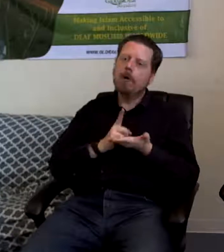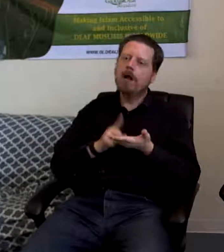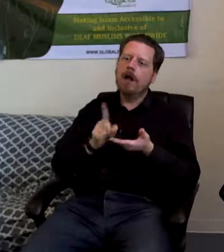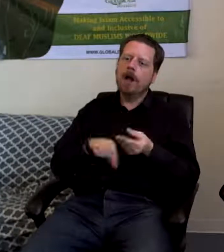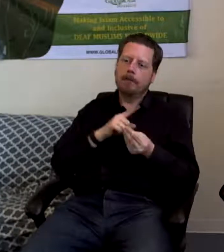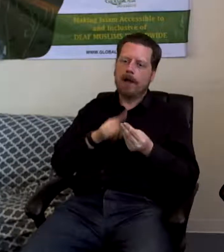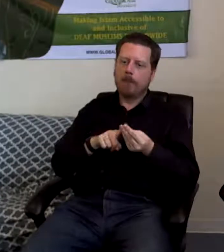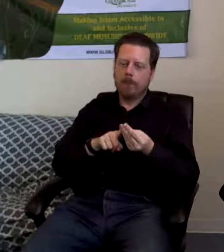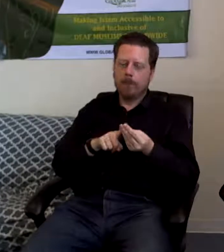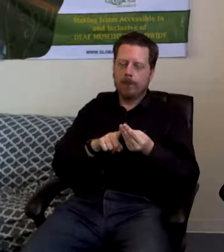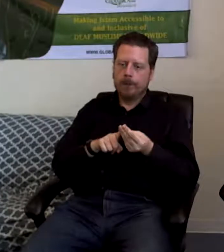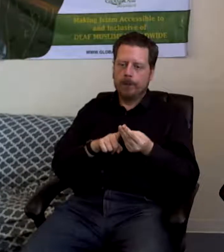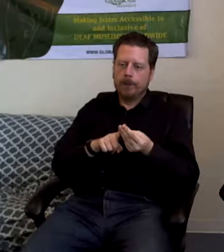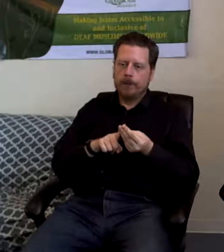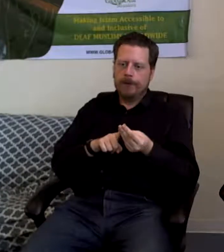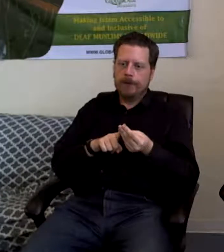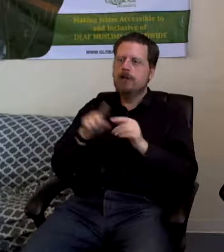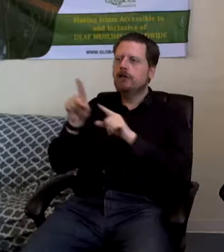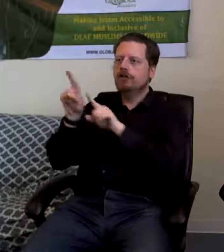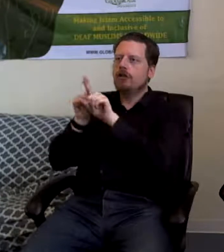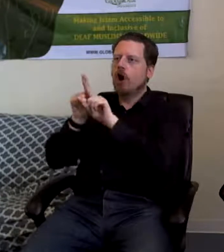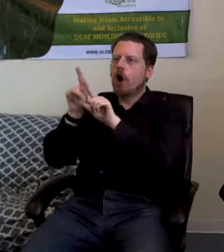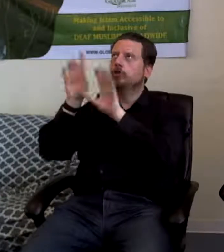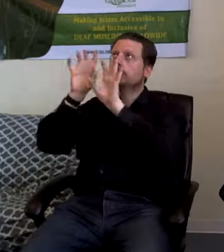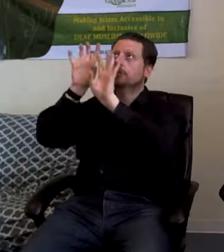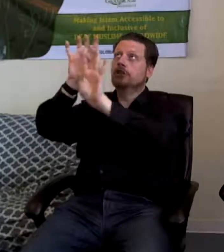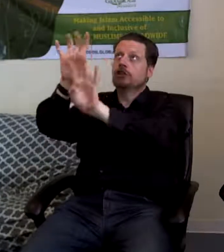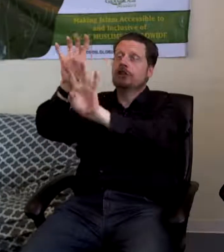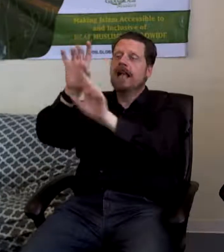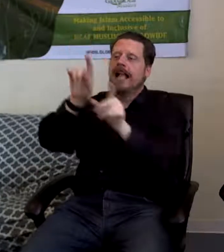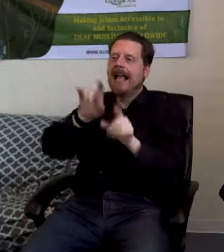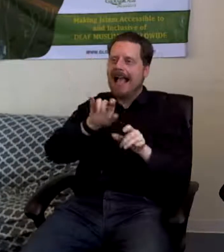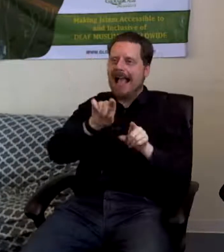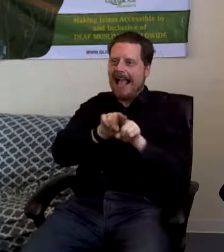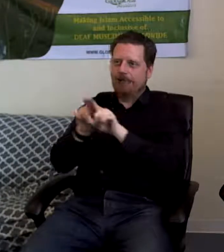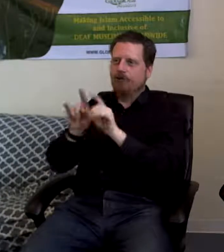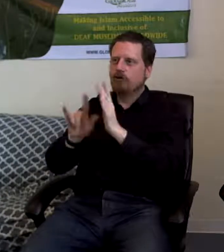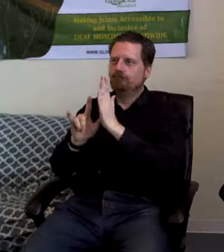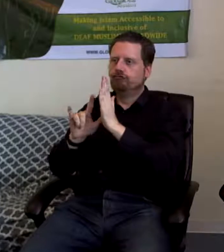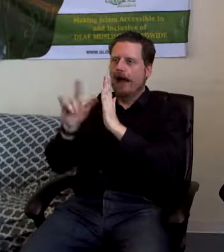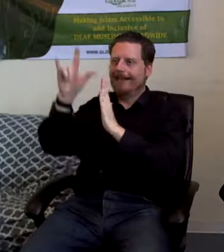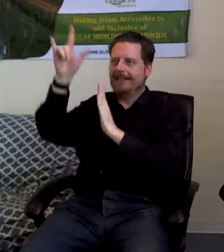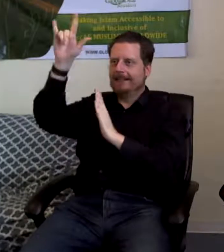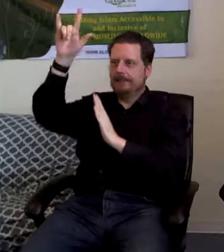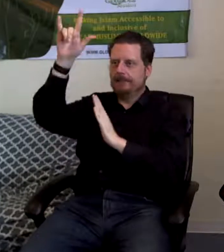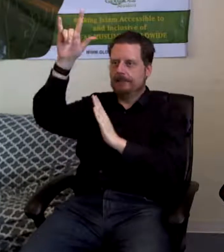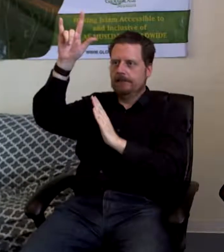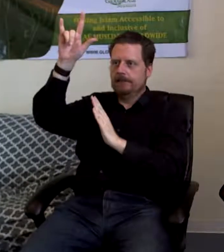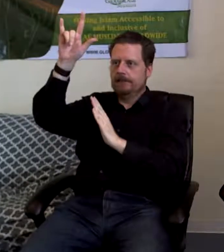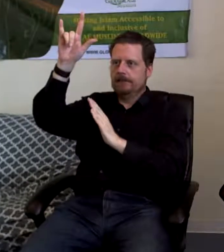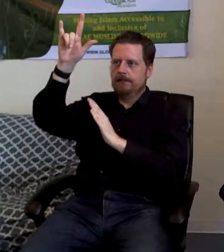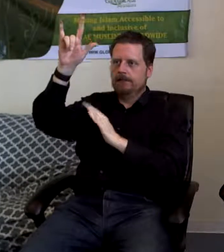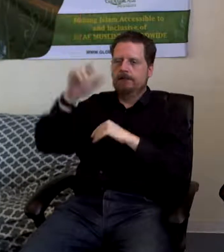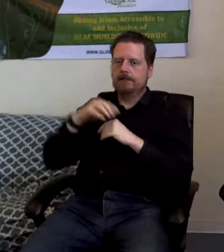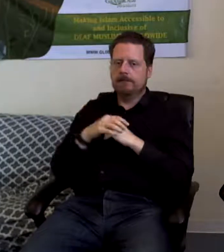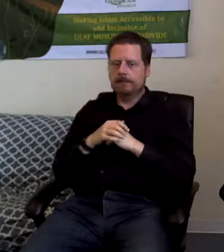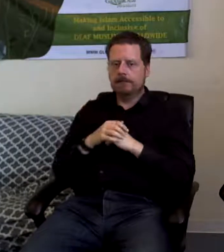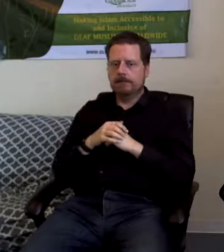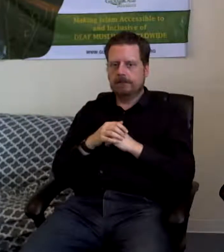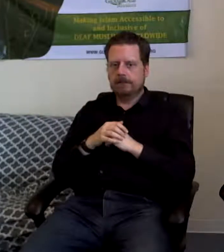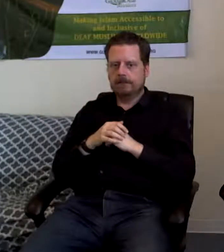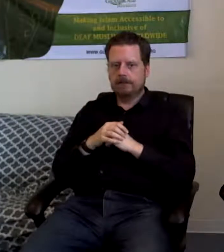about the stars as rockets launched against the